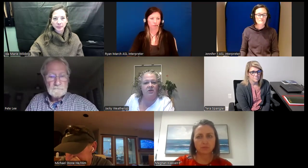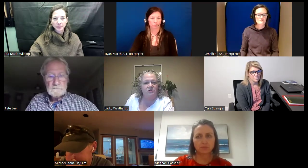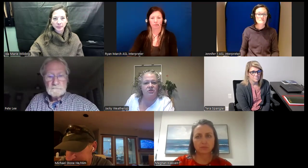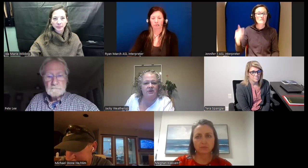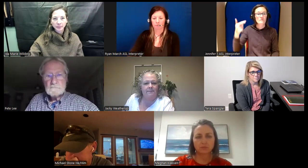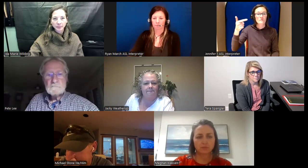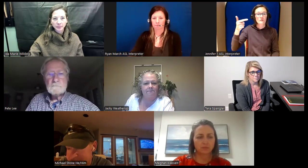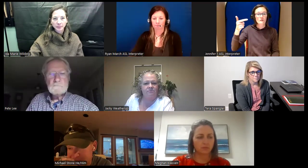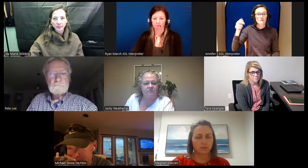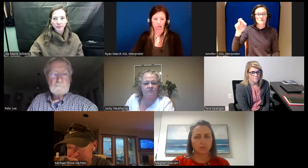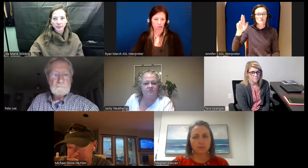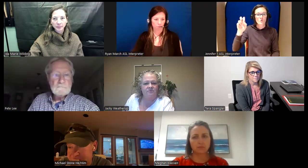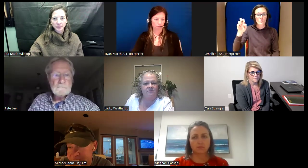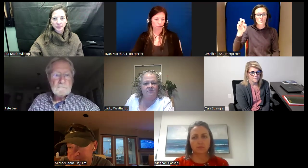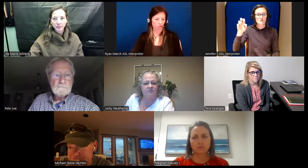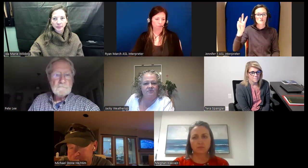George Welsh,